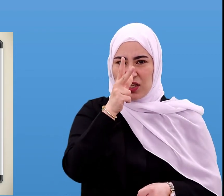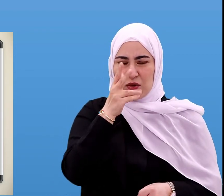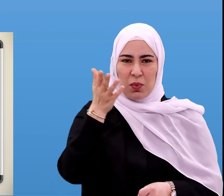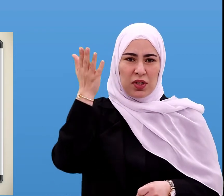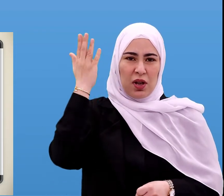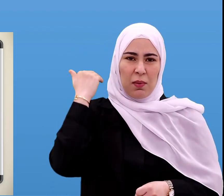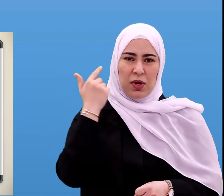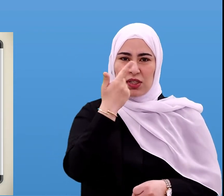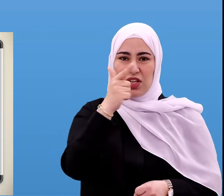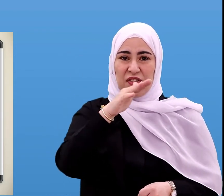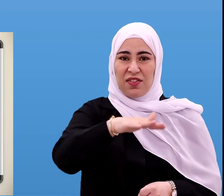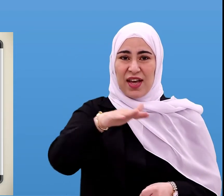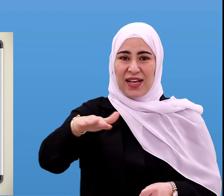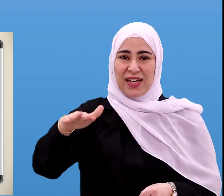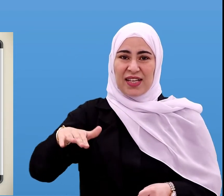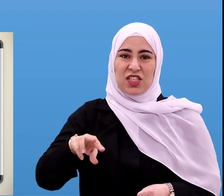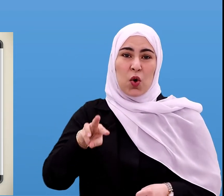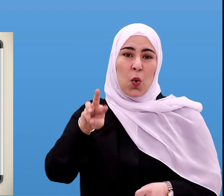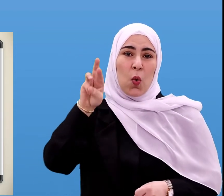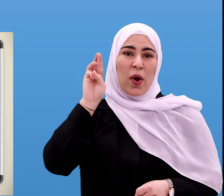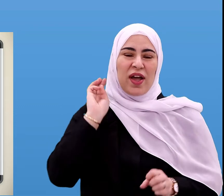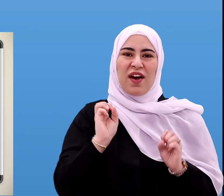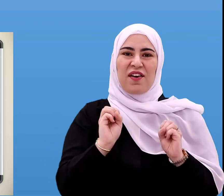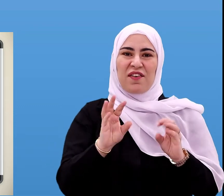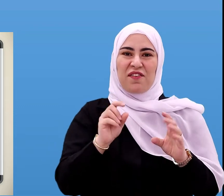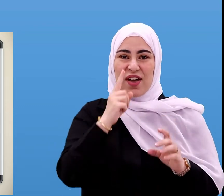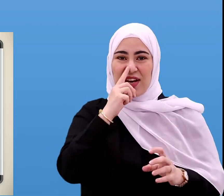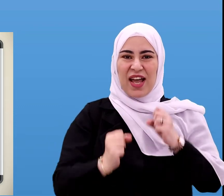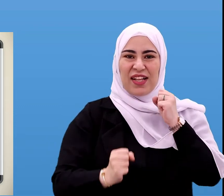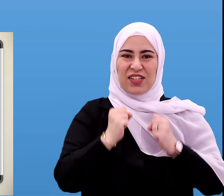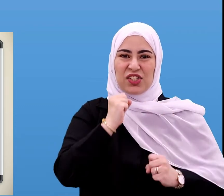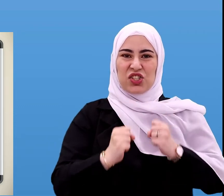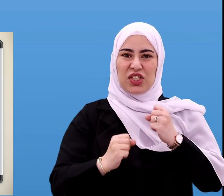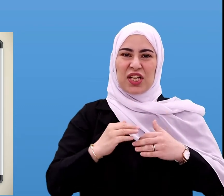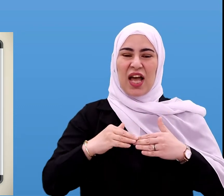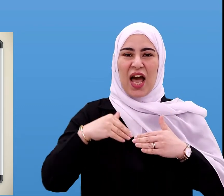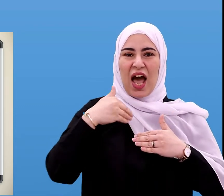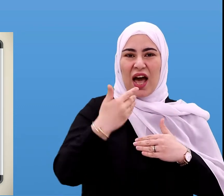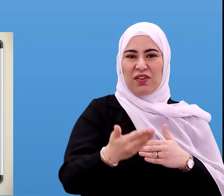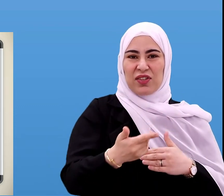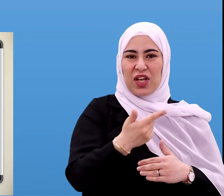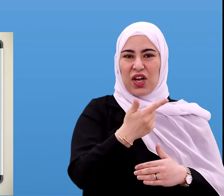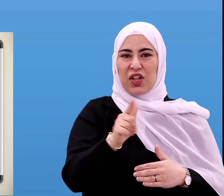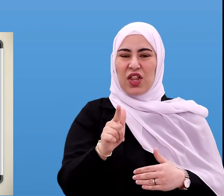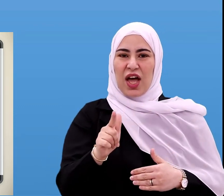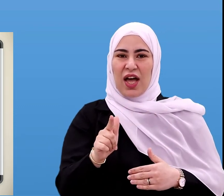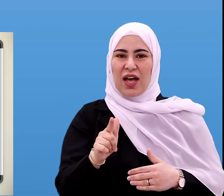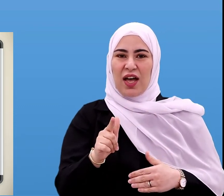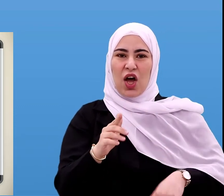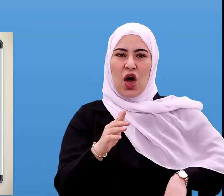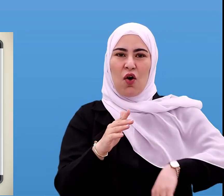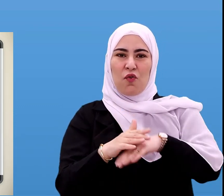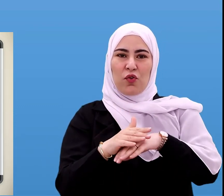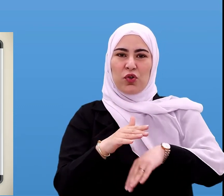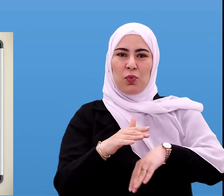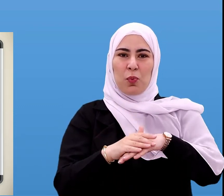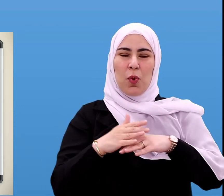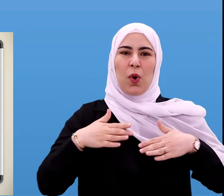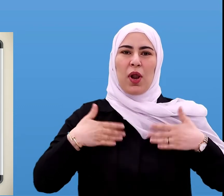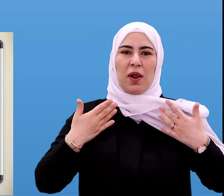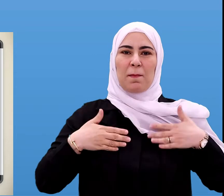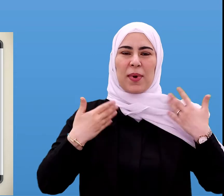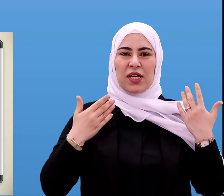The kids were very energetic at the football match. So the word were, the verb to be